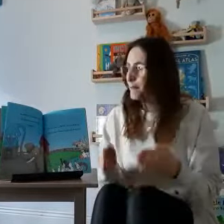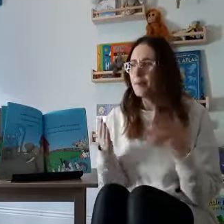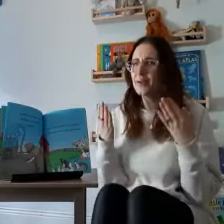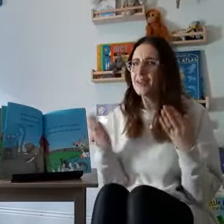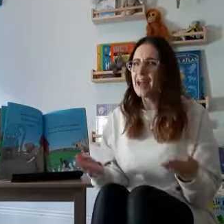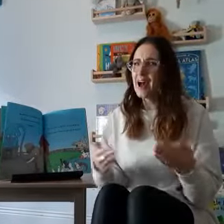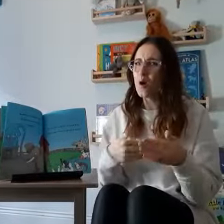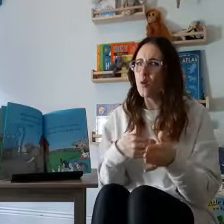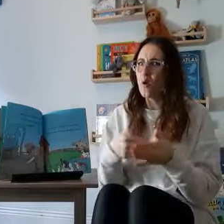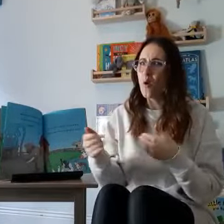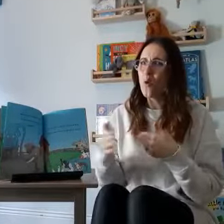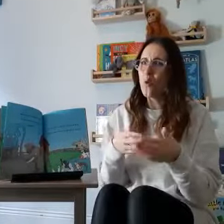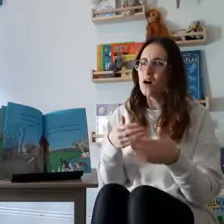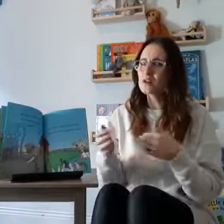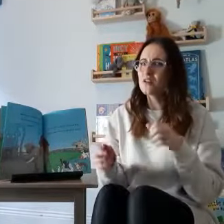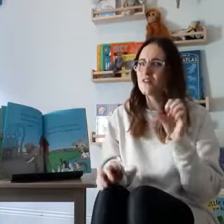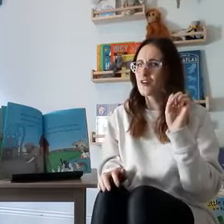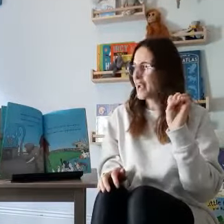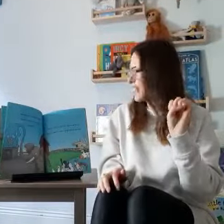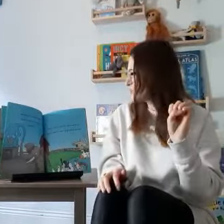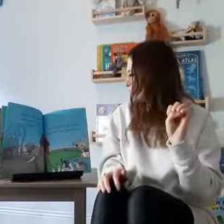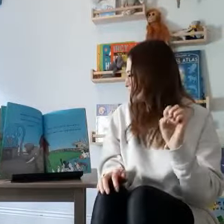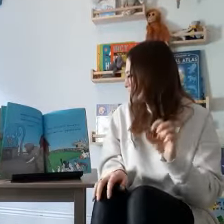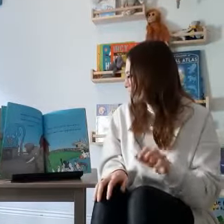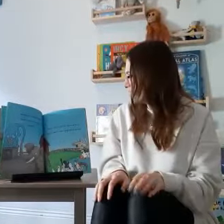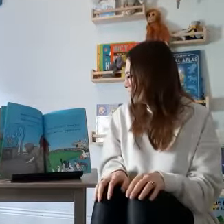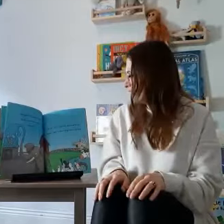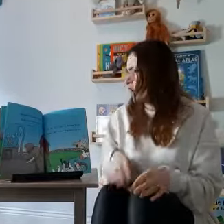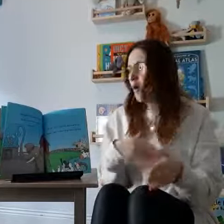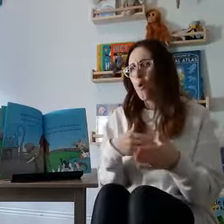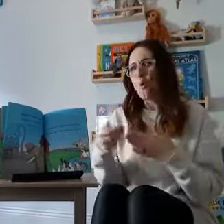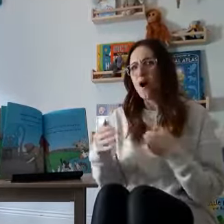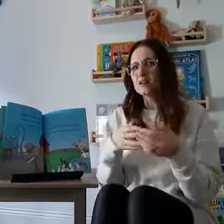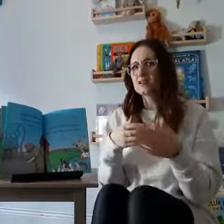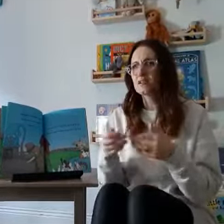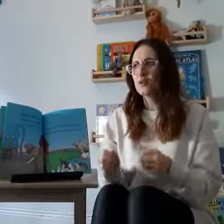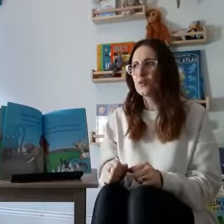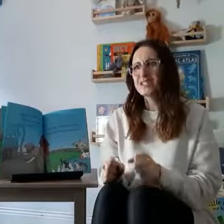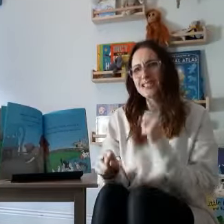But now, what for Edward? What would he do?